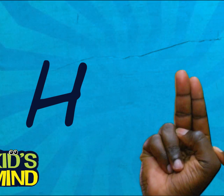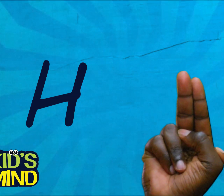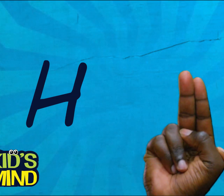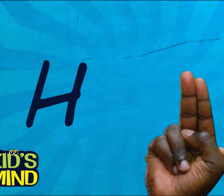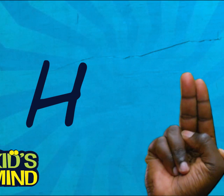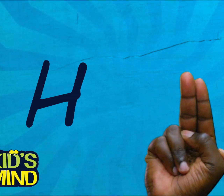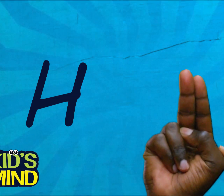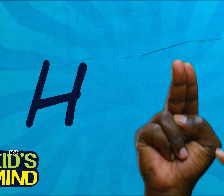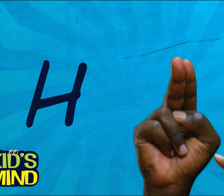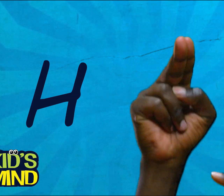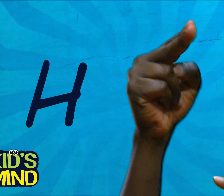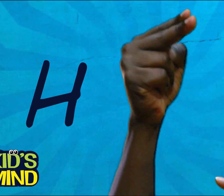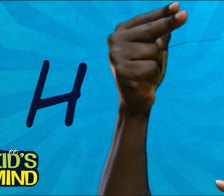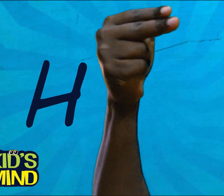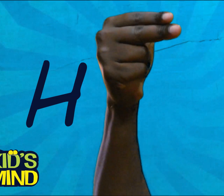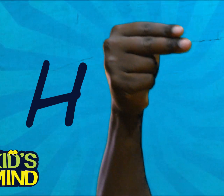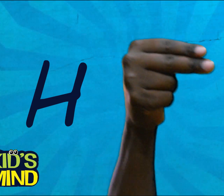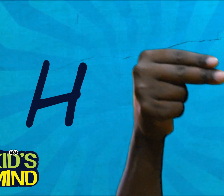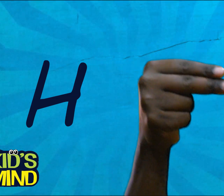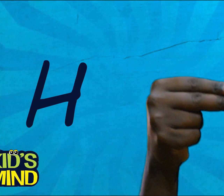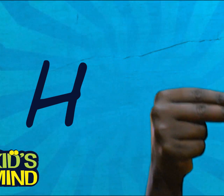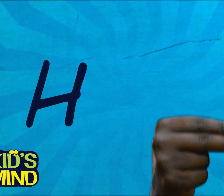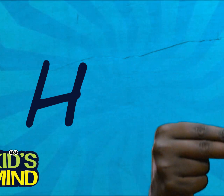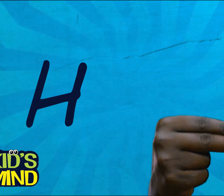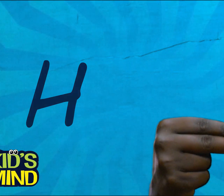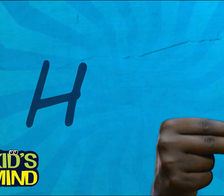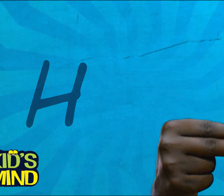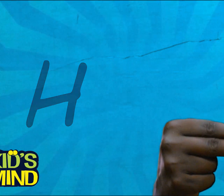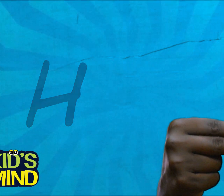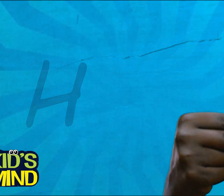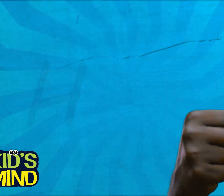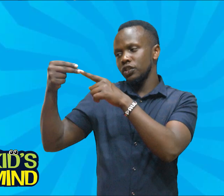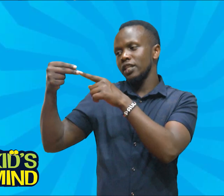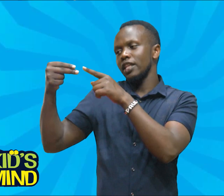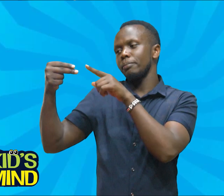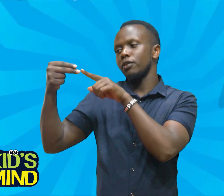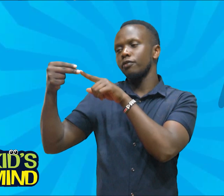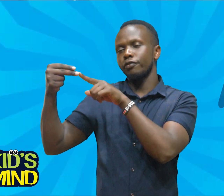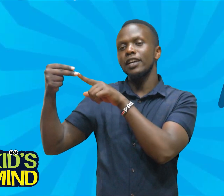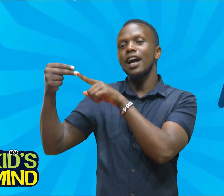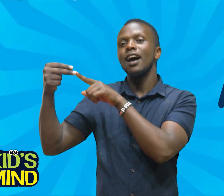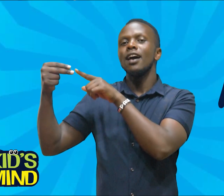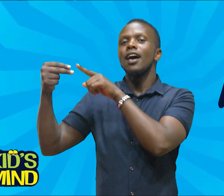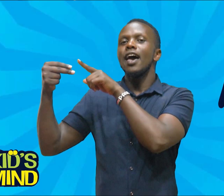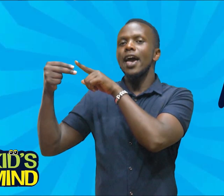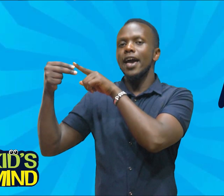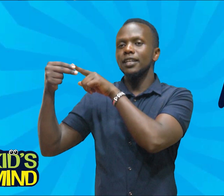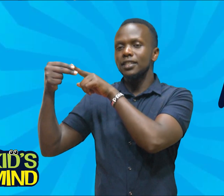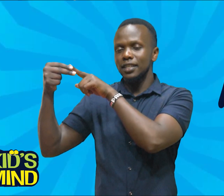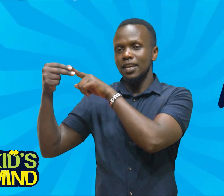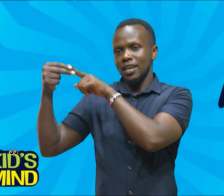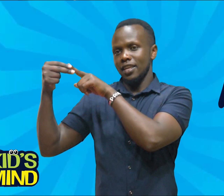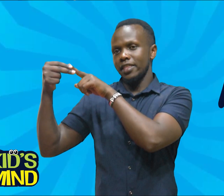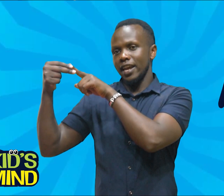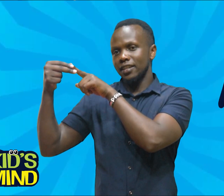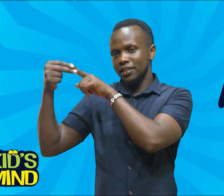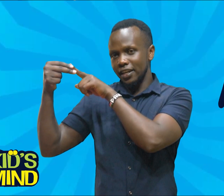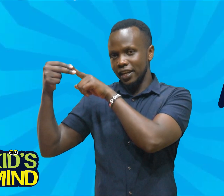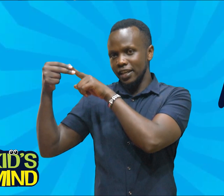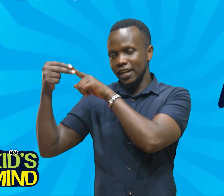right? Then you turn your palm like this. Only the middle finger and the extended